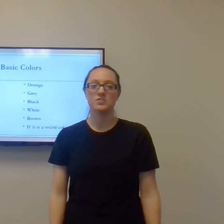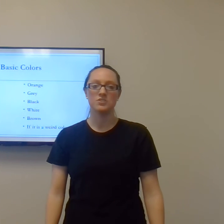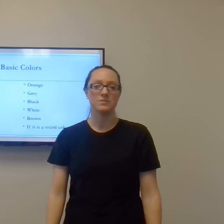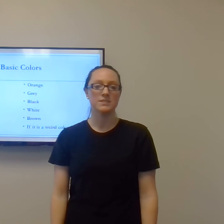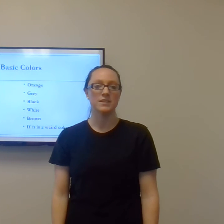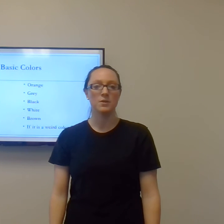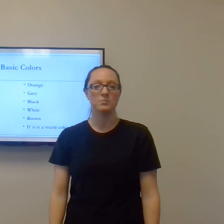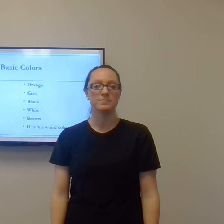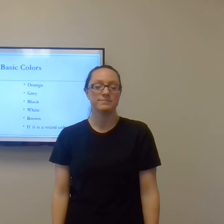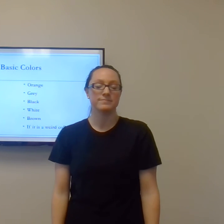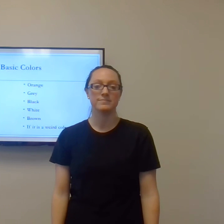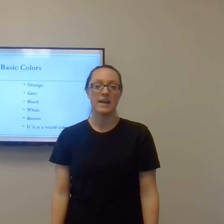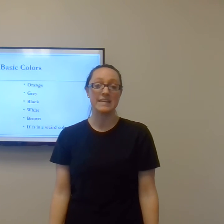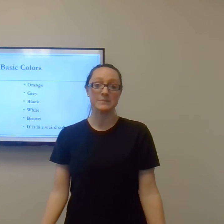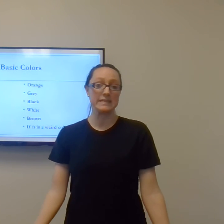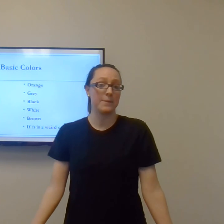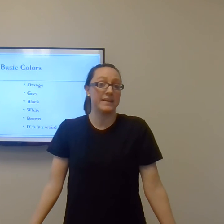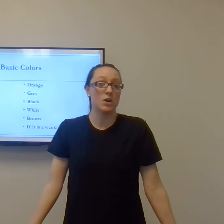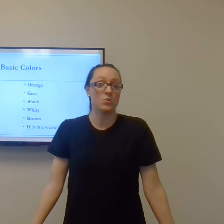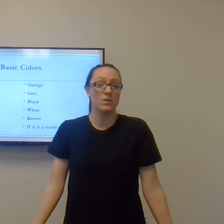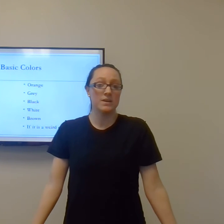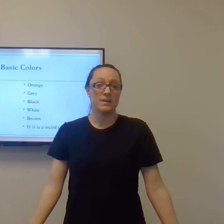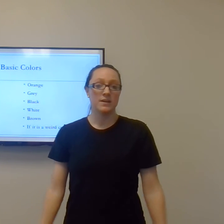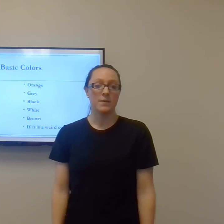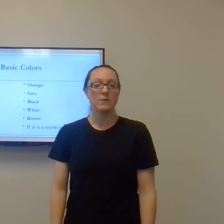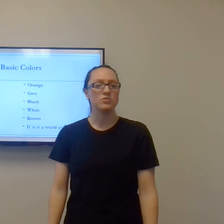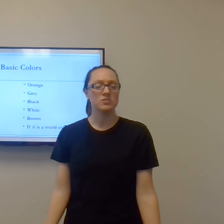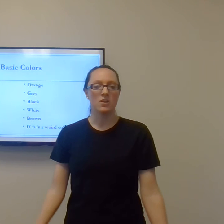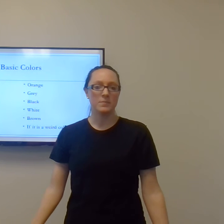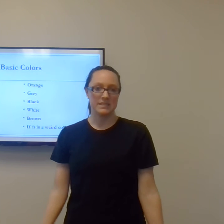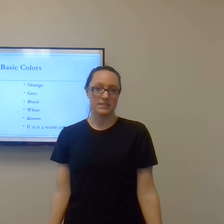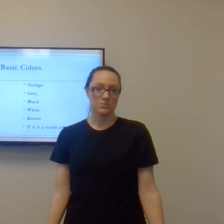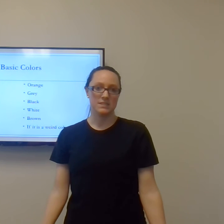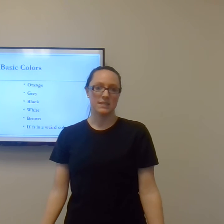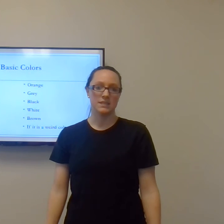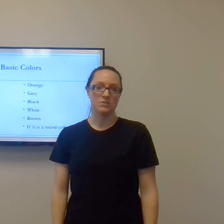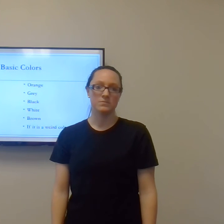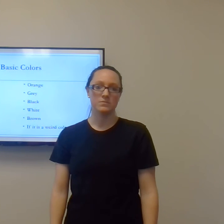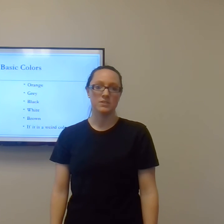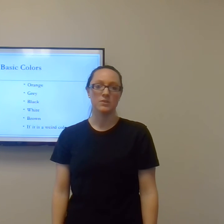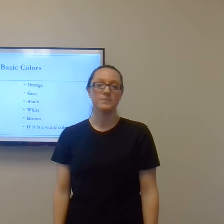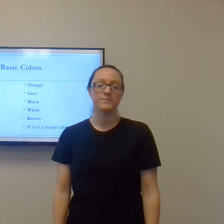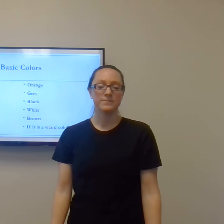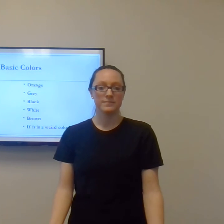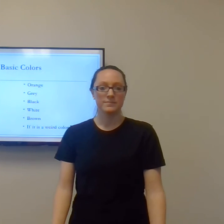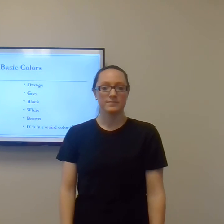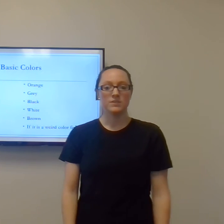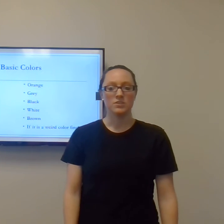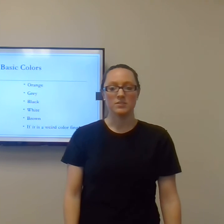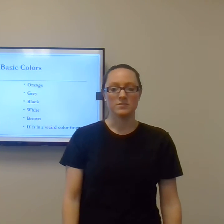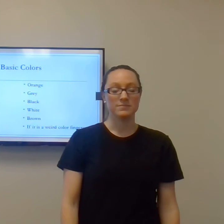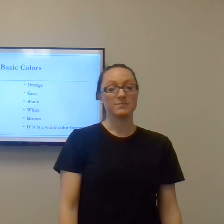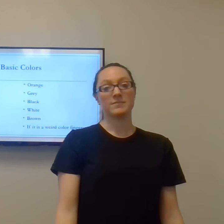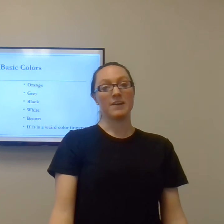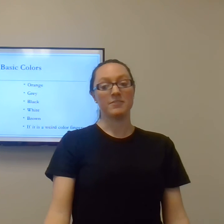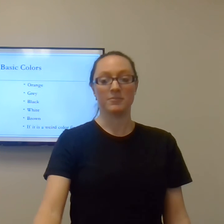you want to know. Ask me. I may know. That was just all the basic ones that I know. So you can have fun with